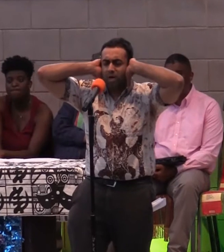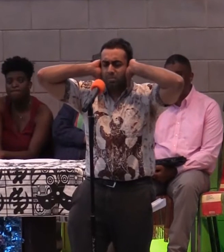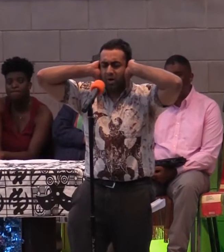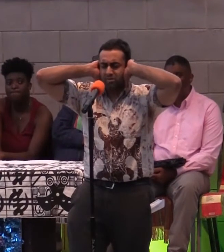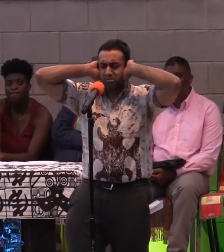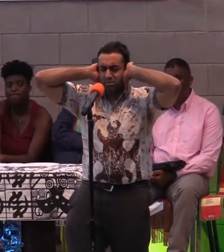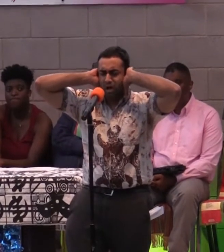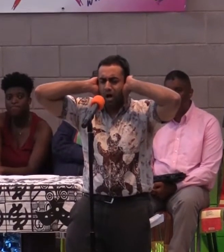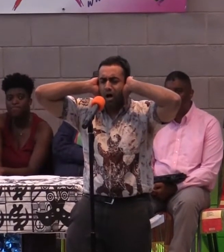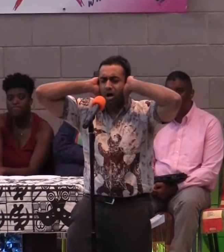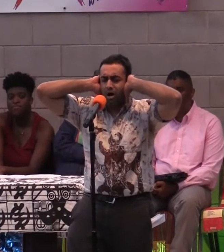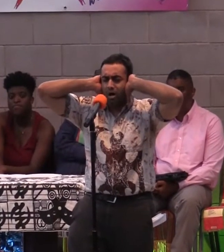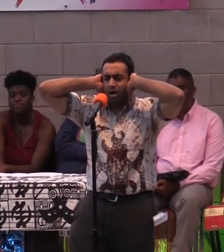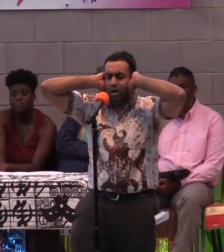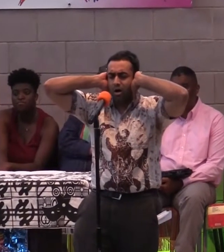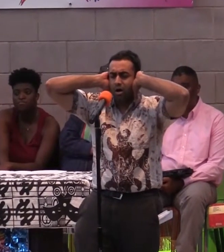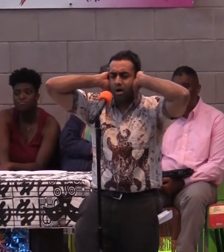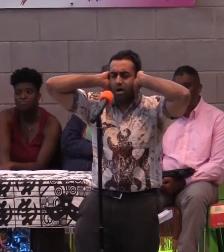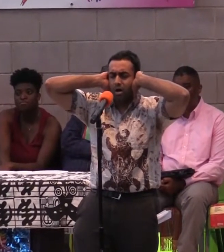Allahu Akbar,